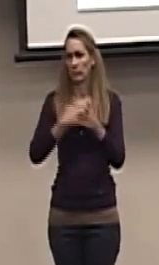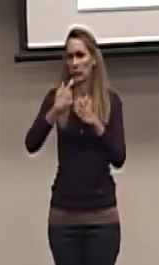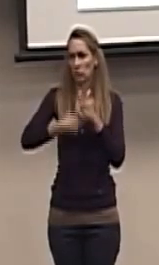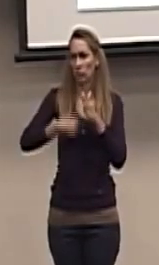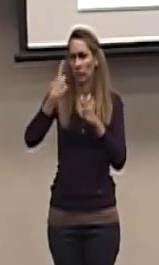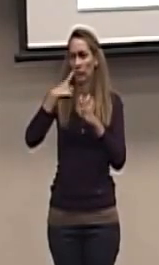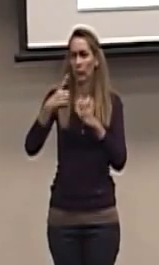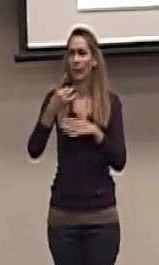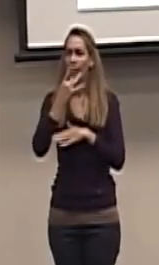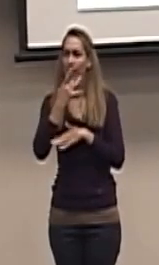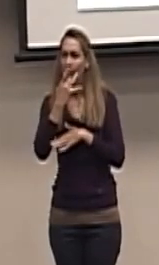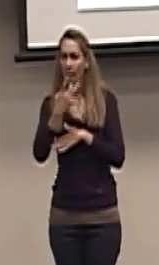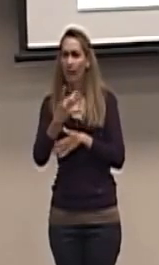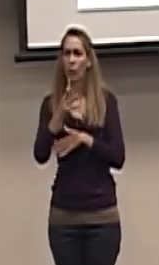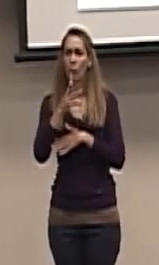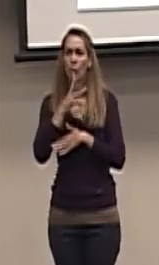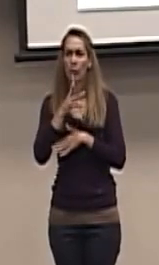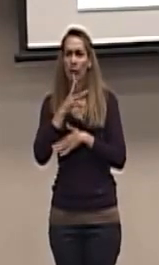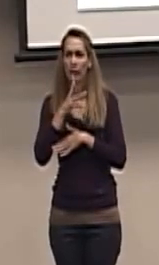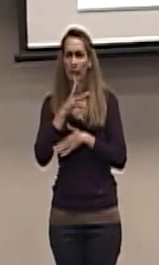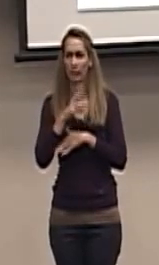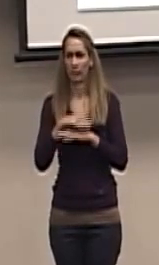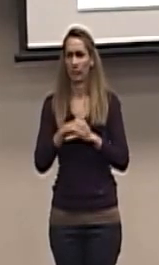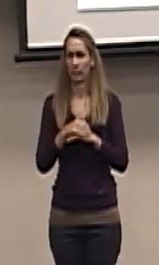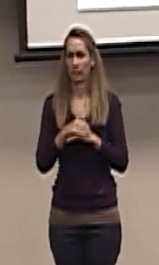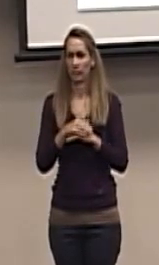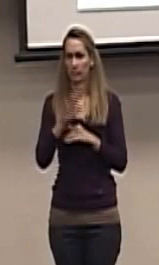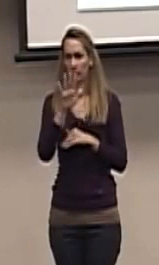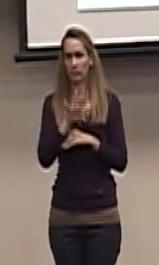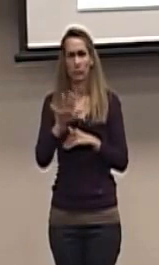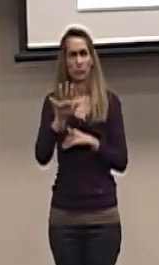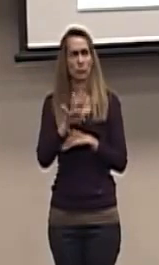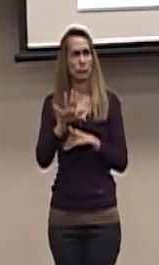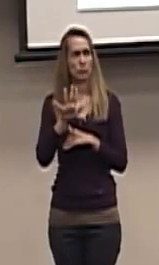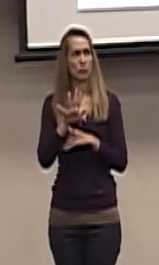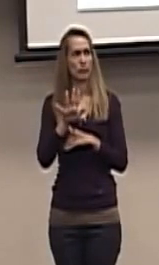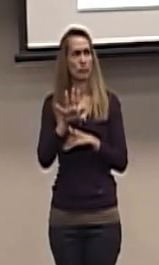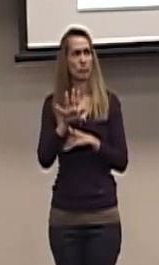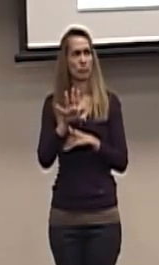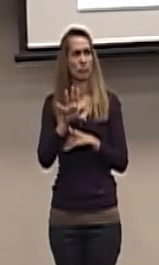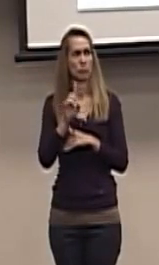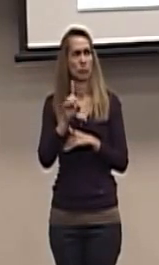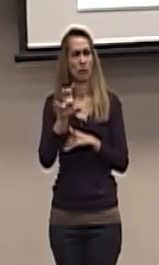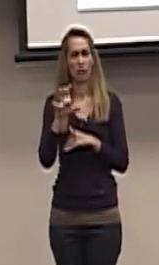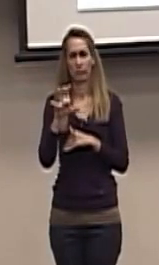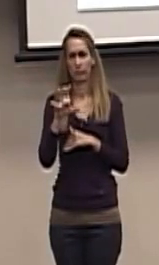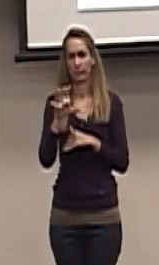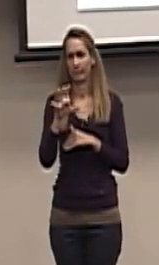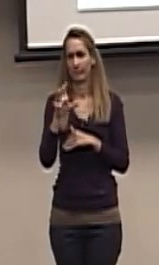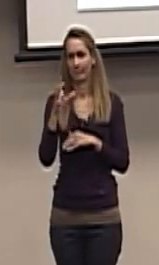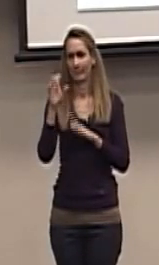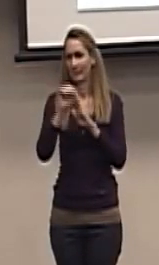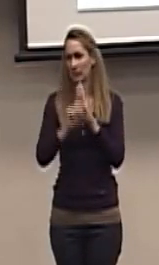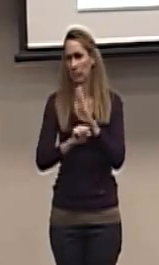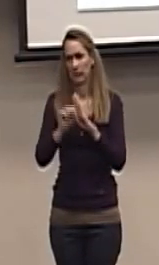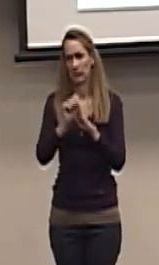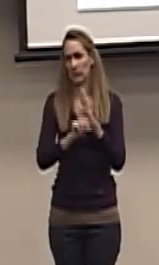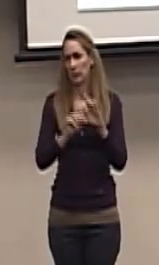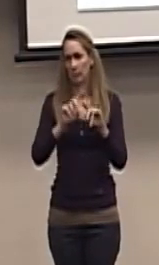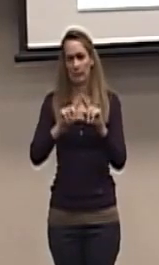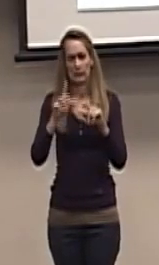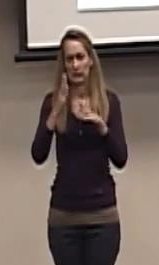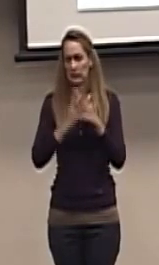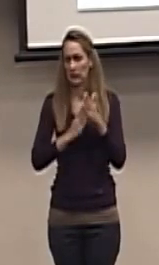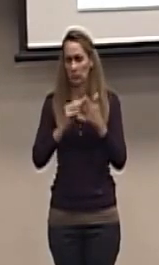is about $100 a semester. But some students cannot pay this. So we